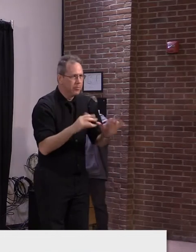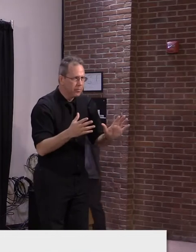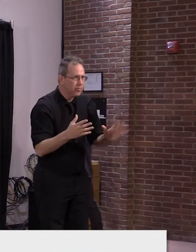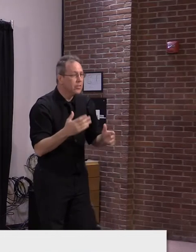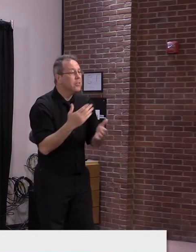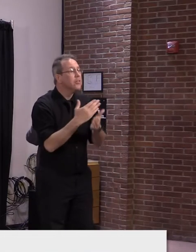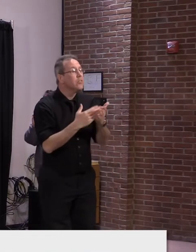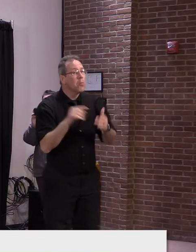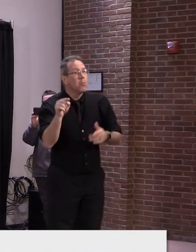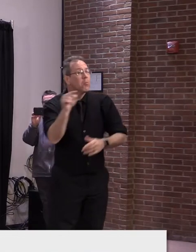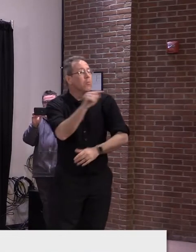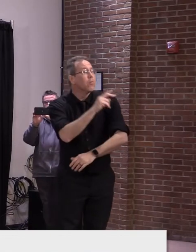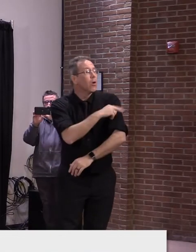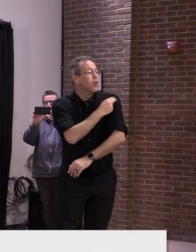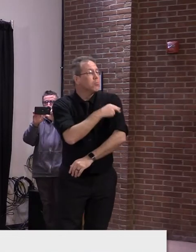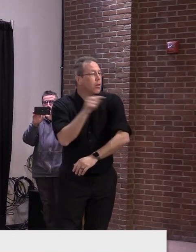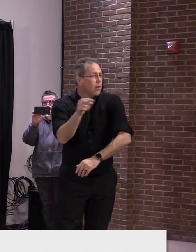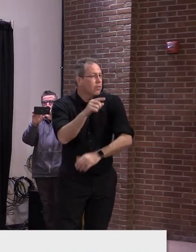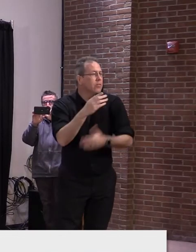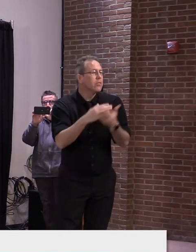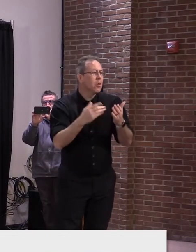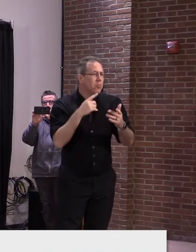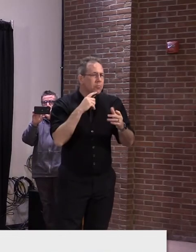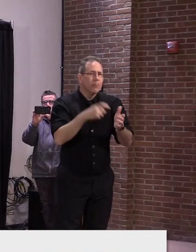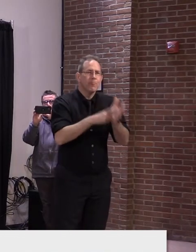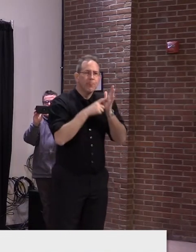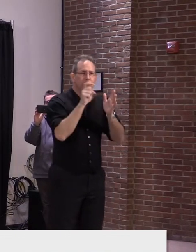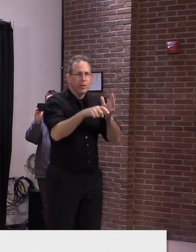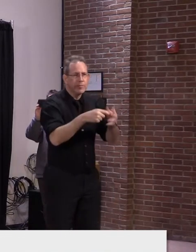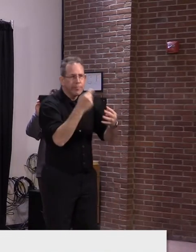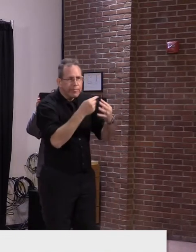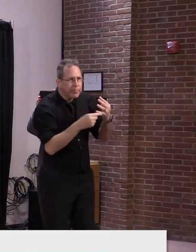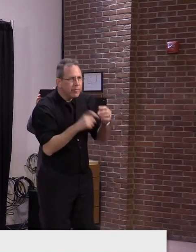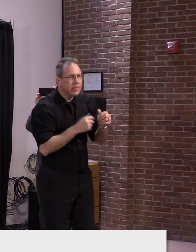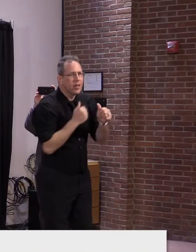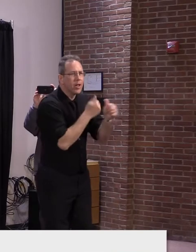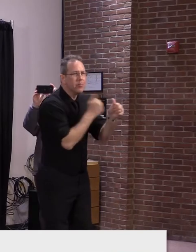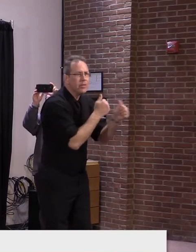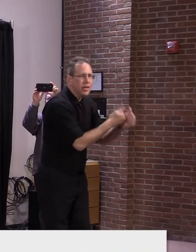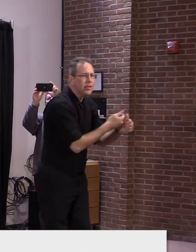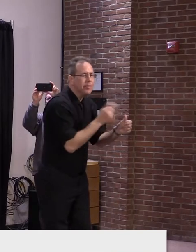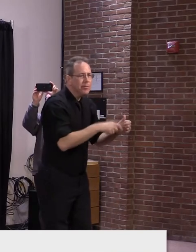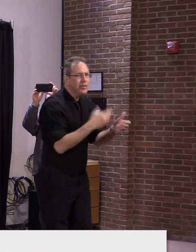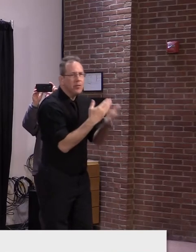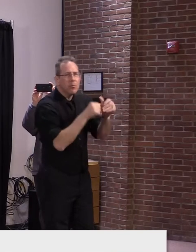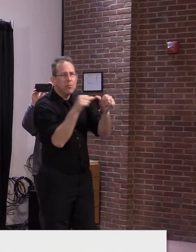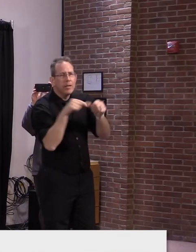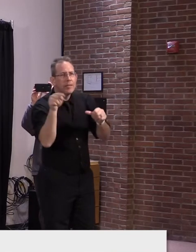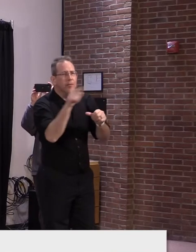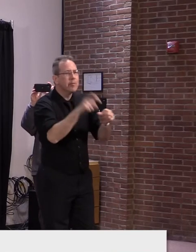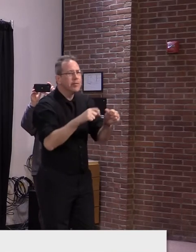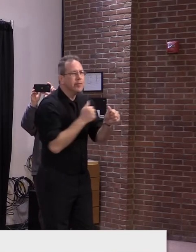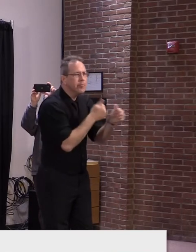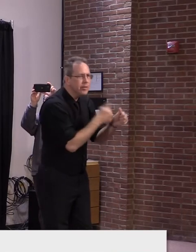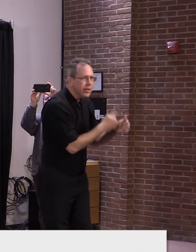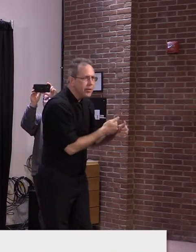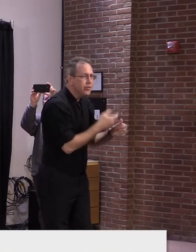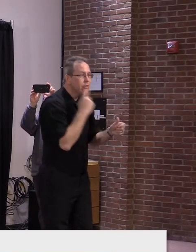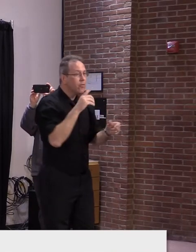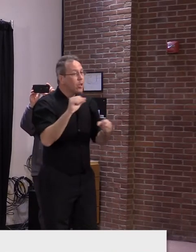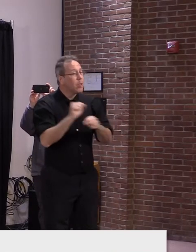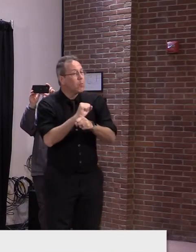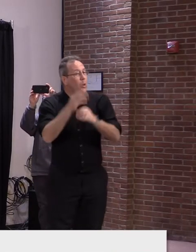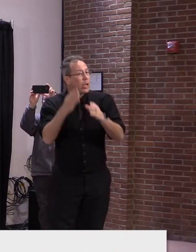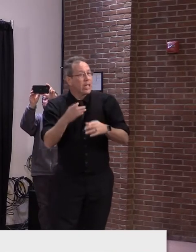forth, healthcare facilities that require that their employees have a flu shot. And I